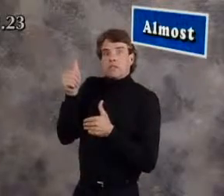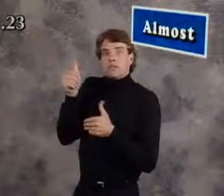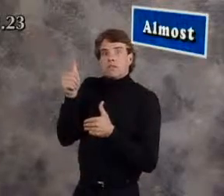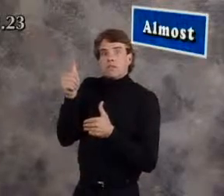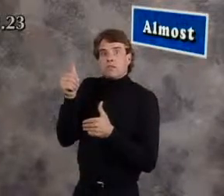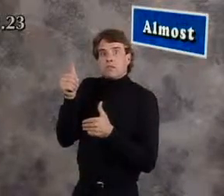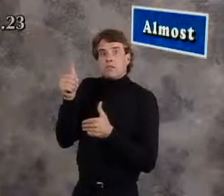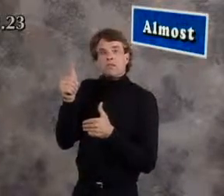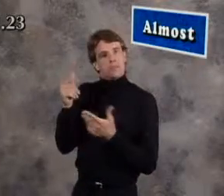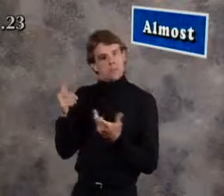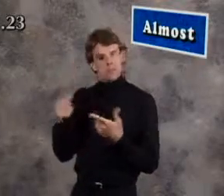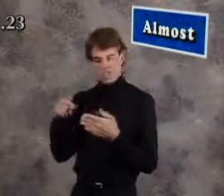Almost.